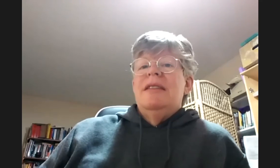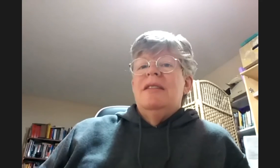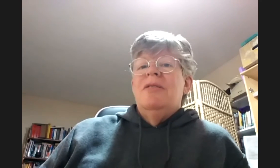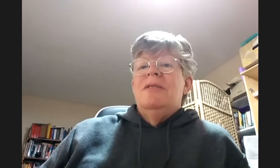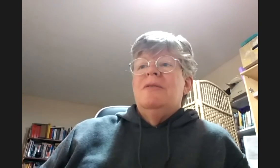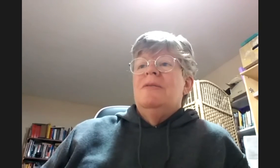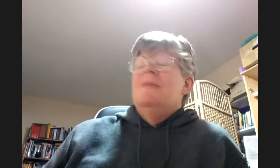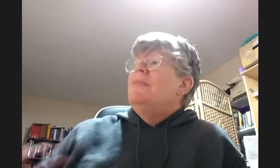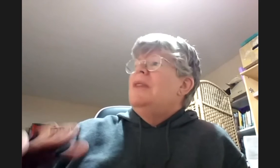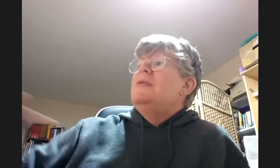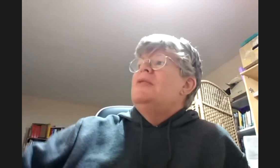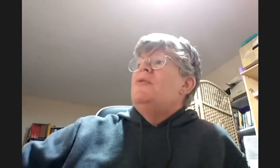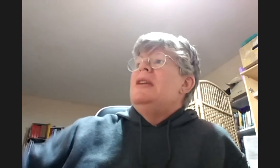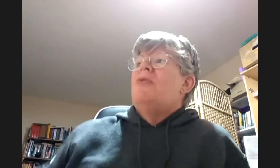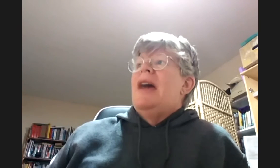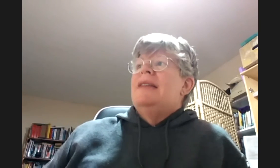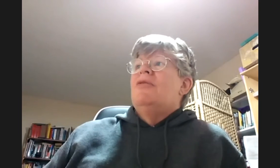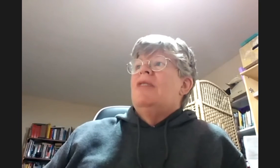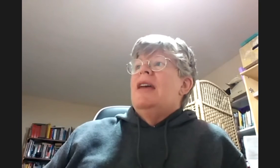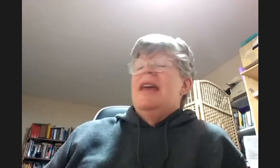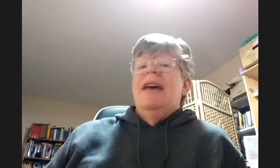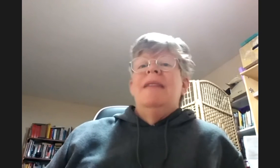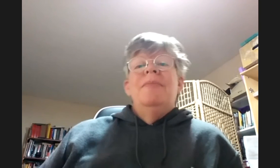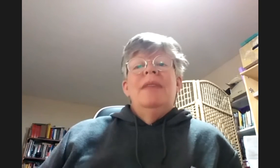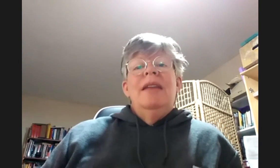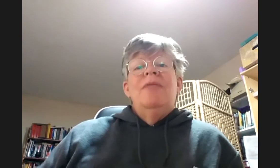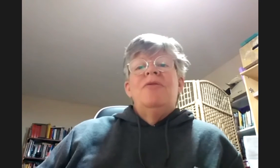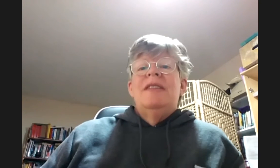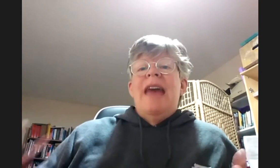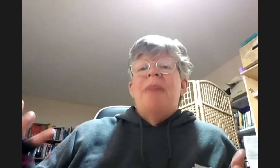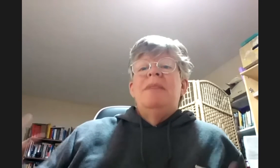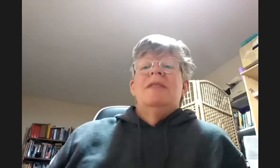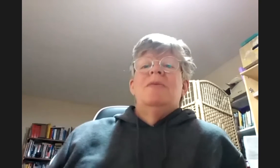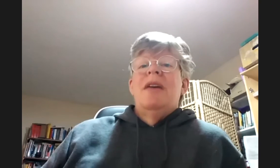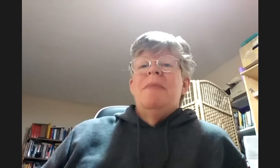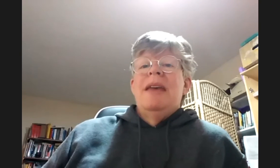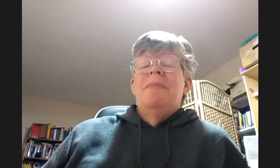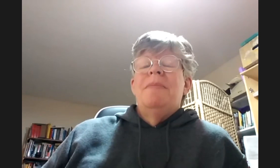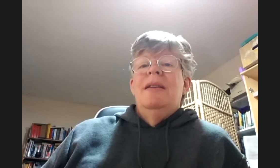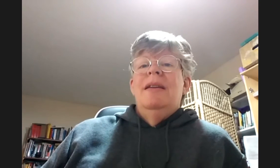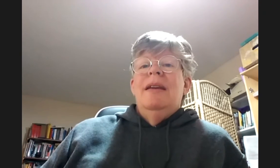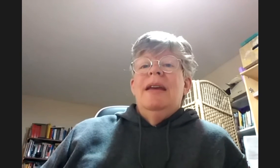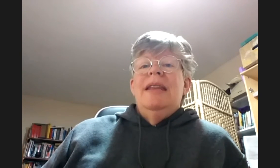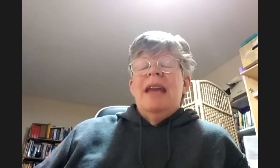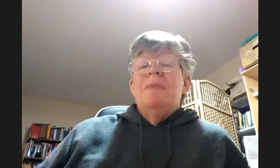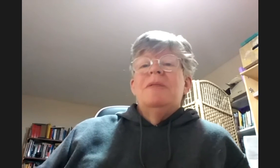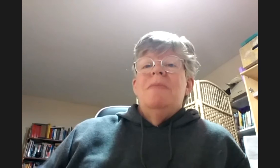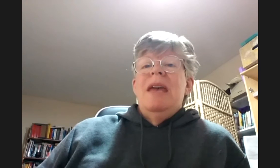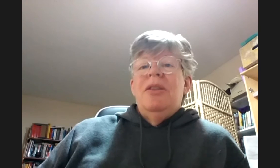or two, there was green grass again, and the first saplings were coming up. And the animals who made it